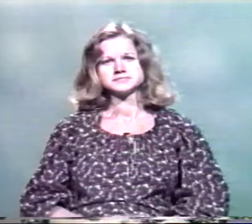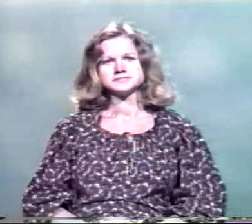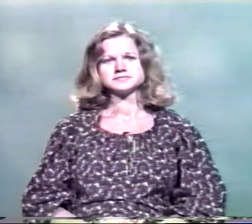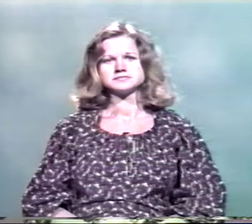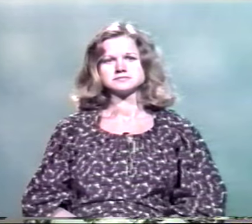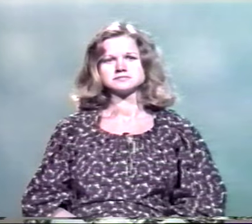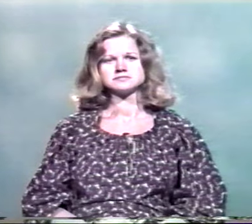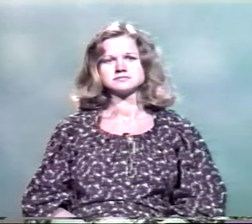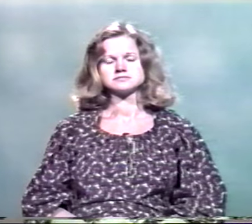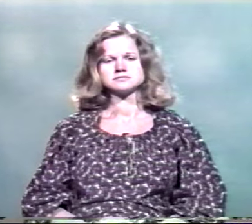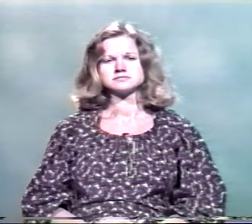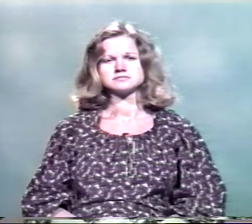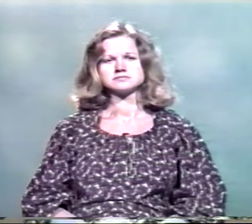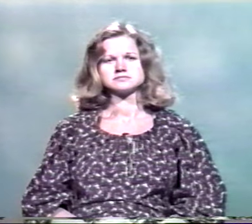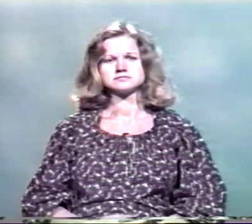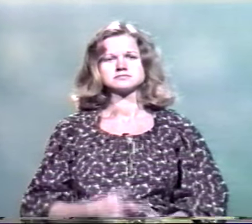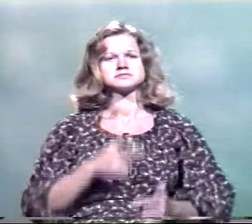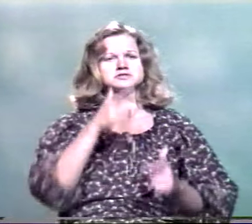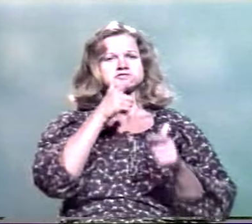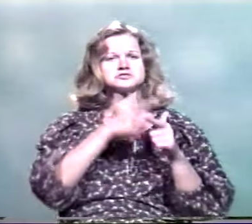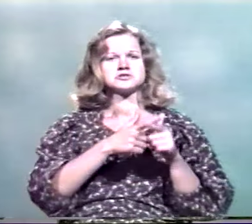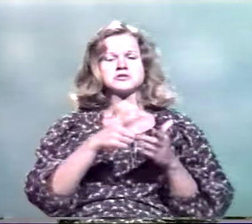My sister-in-law didn't mind helping me.